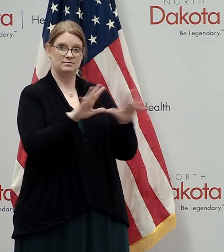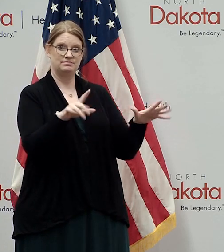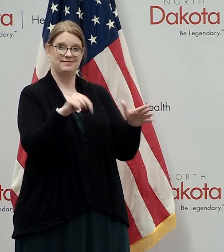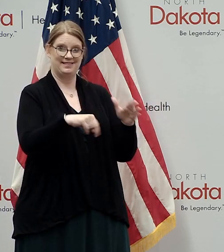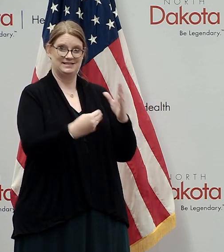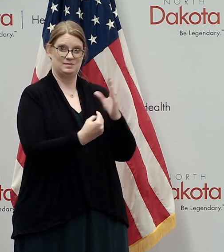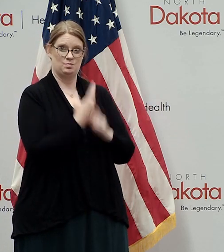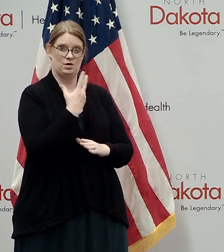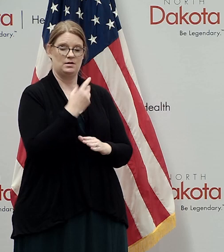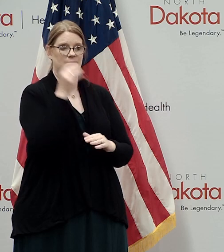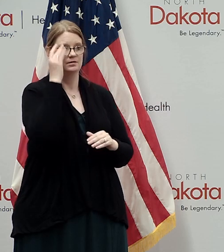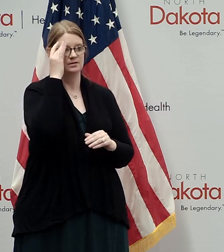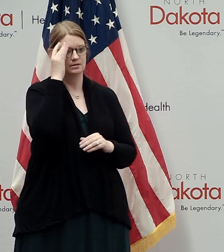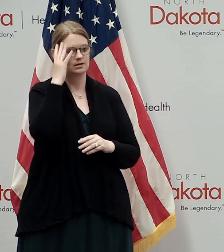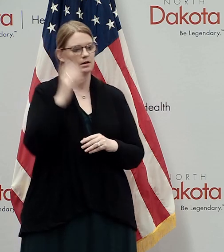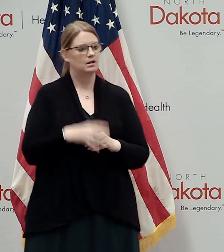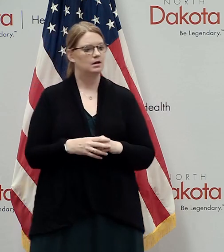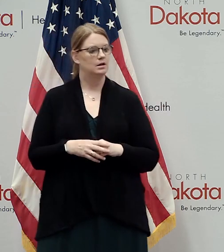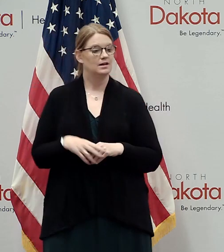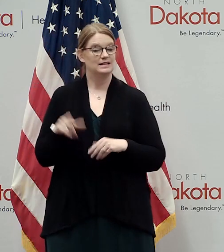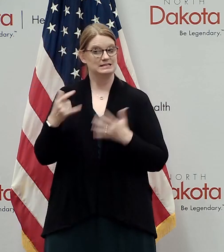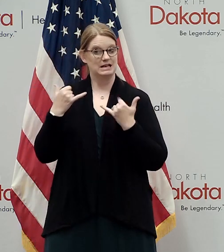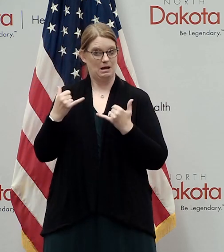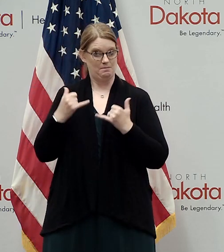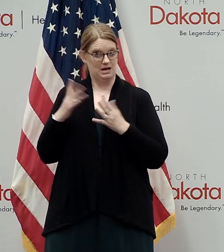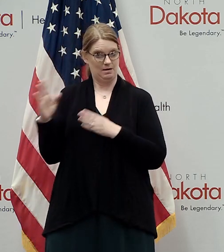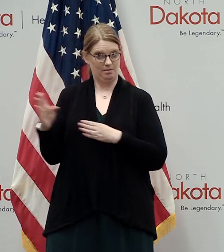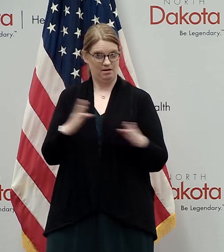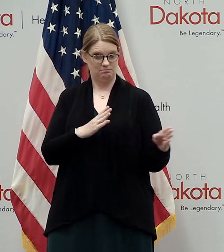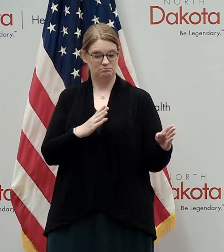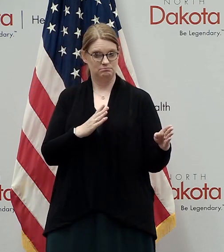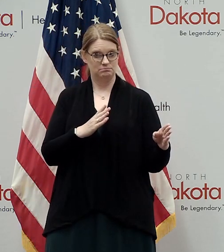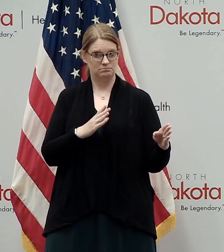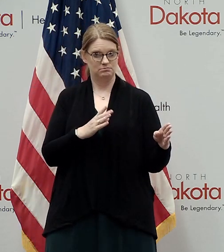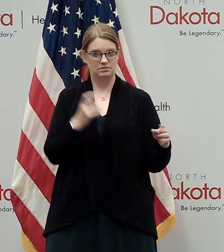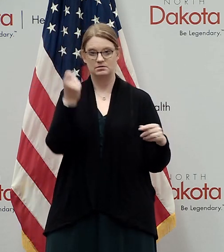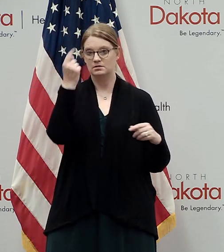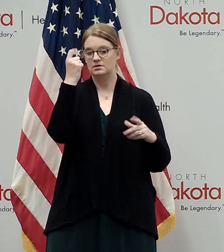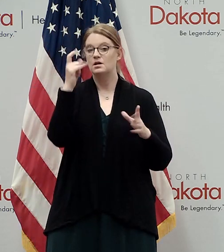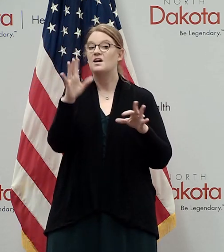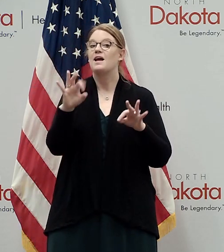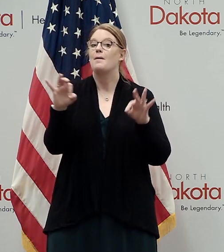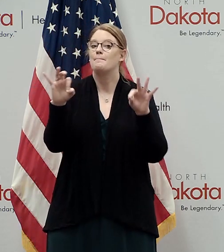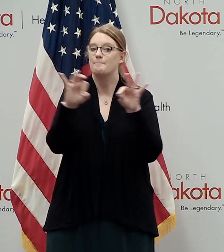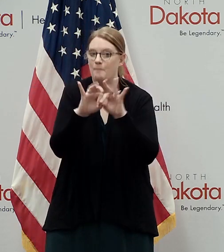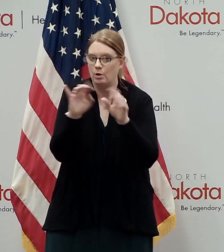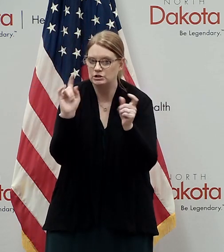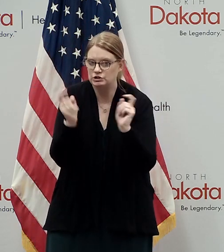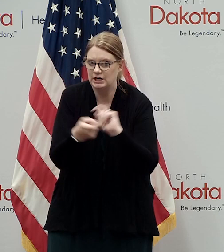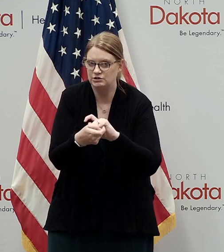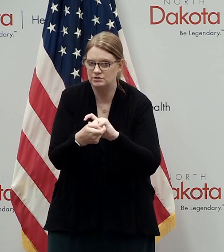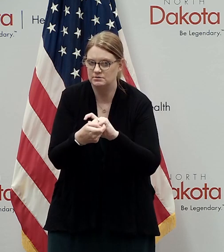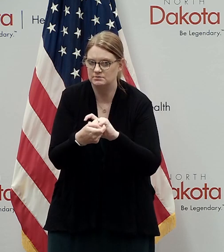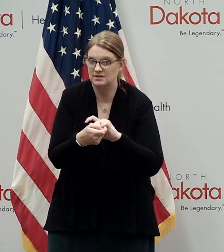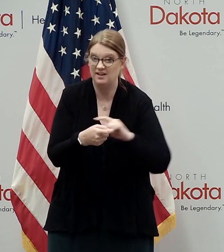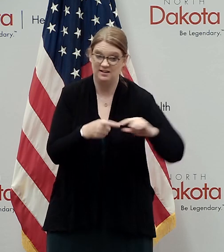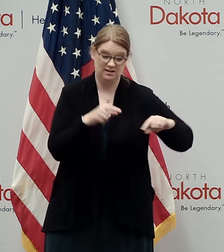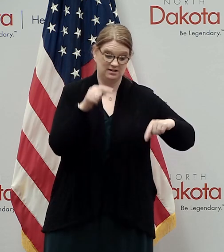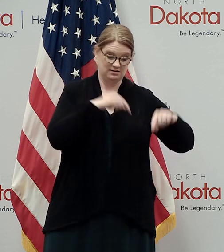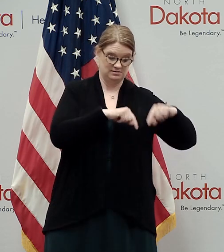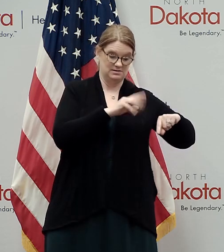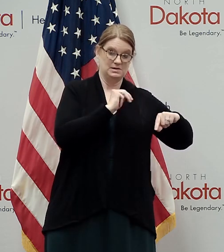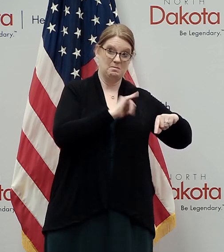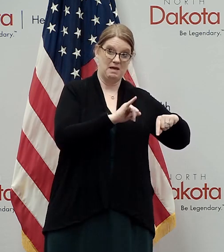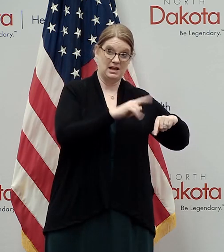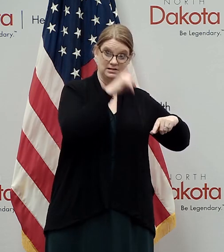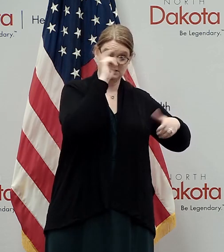spring. This is an updated plan, and it has important changes from the one that we released in May for summer